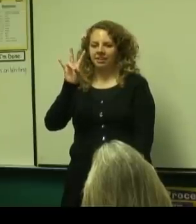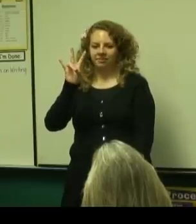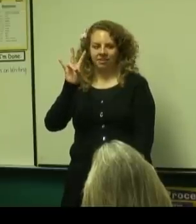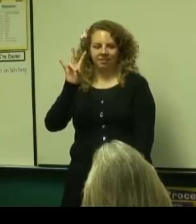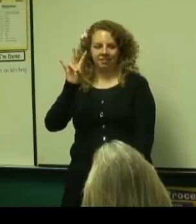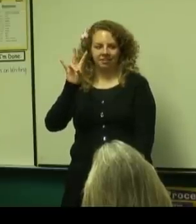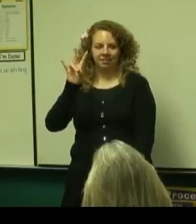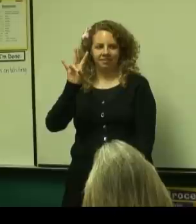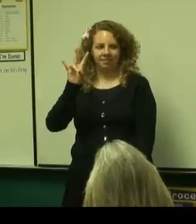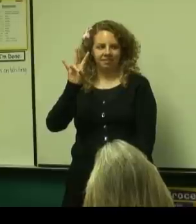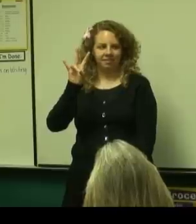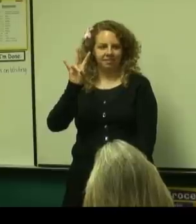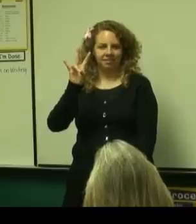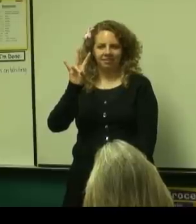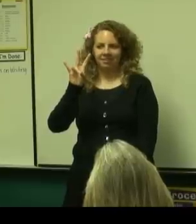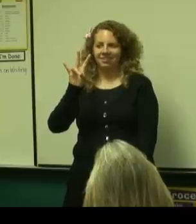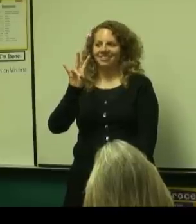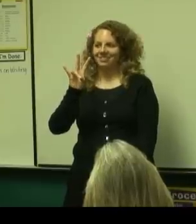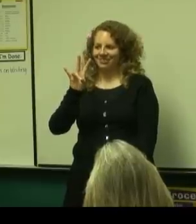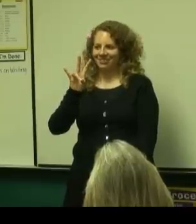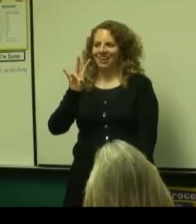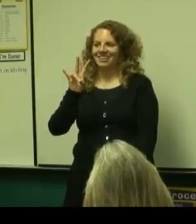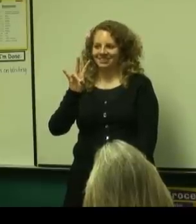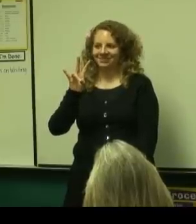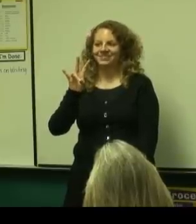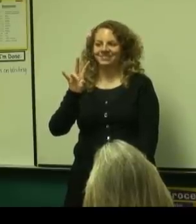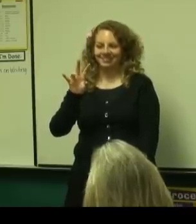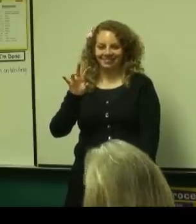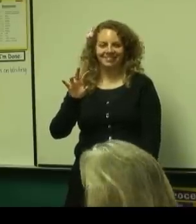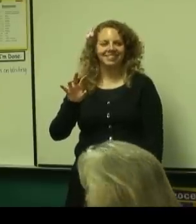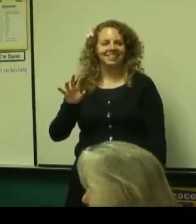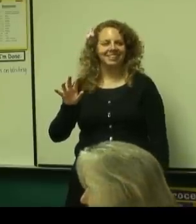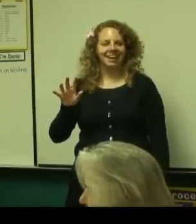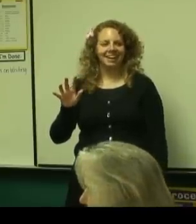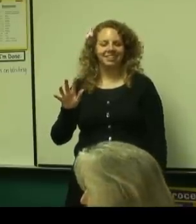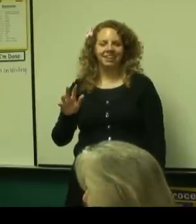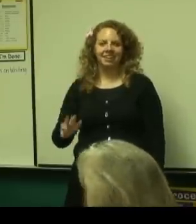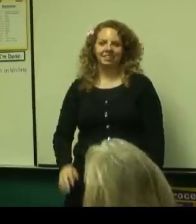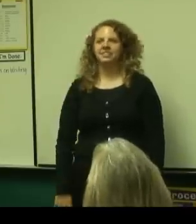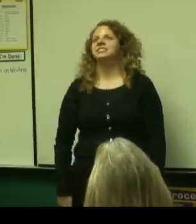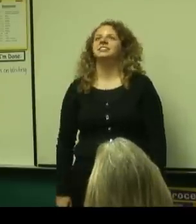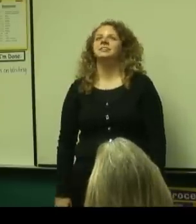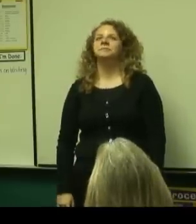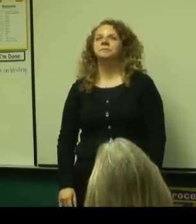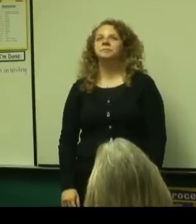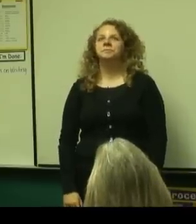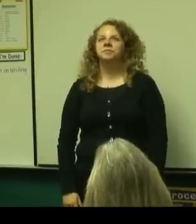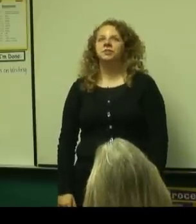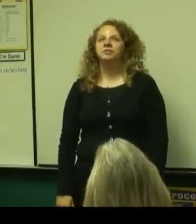237. Dang, I did it. Ooh, awesome. Okay, and then let's see.